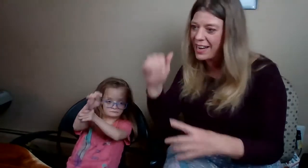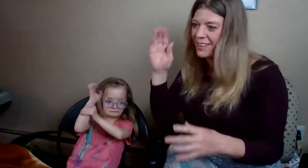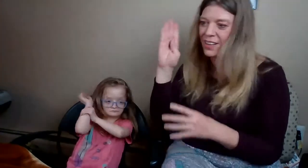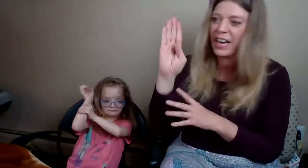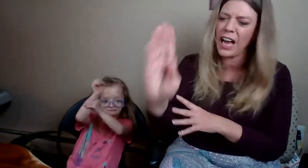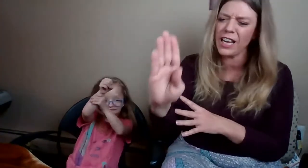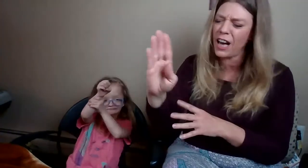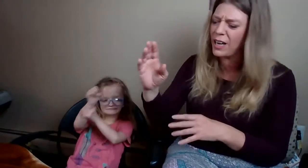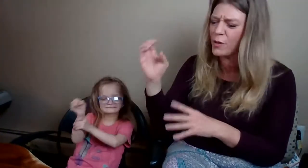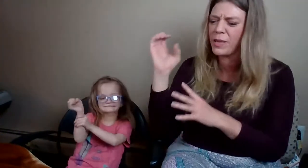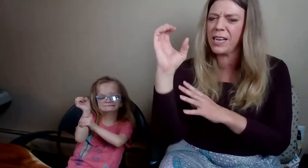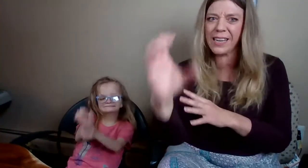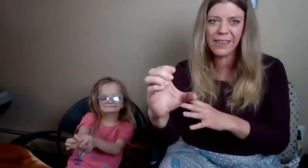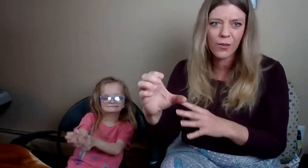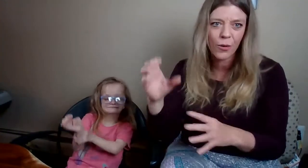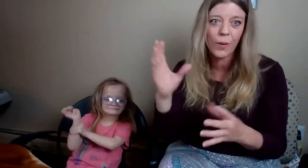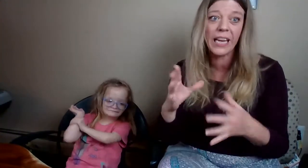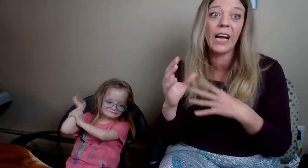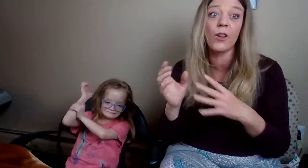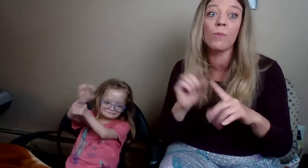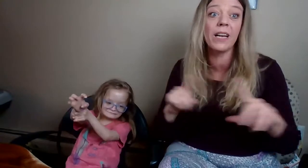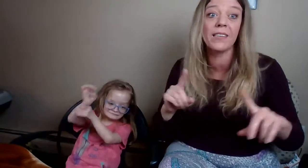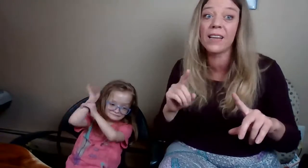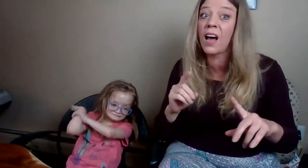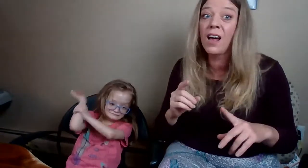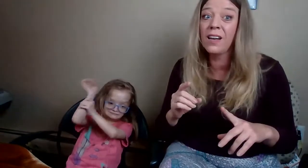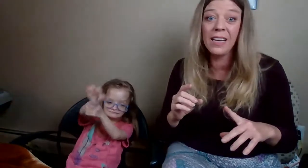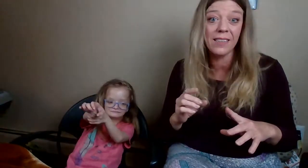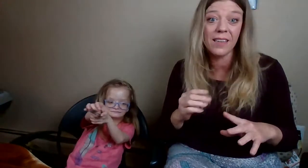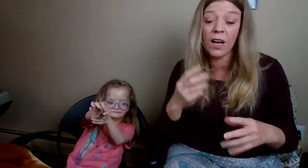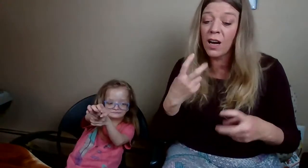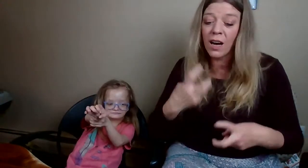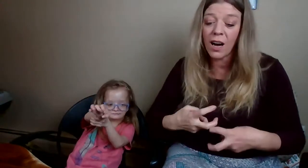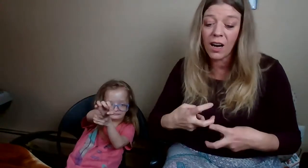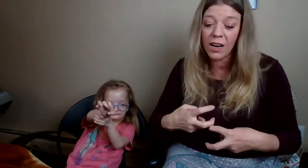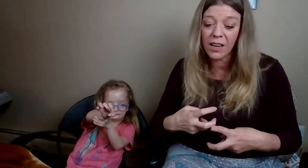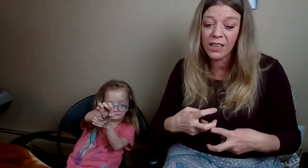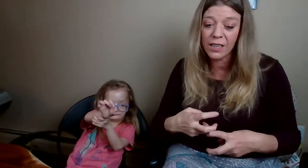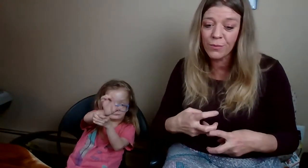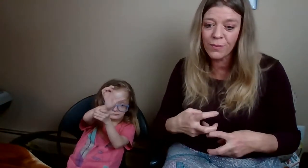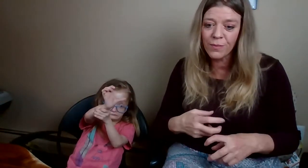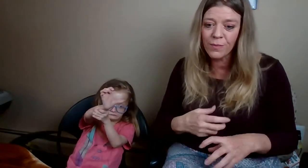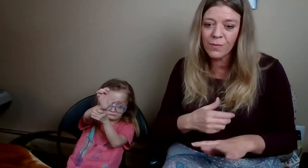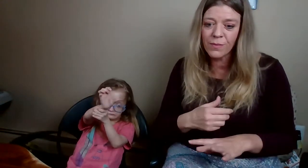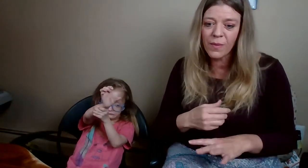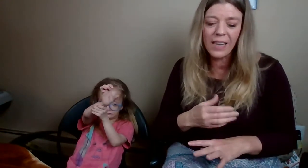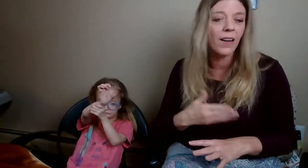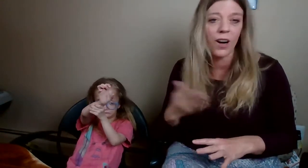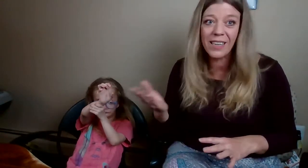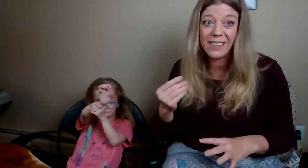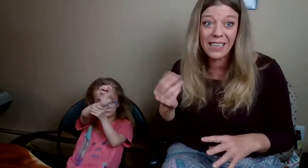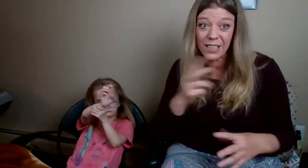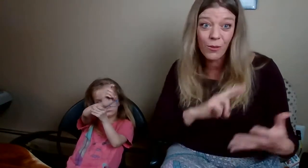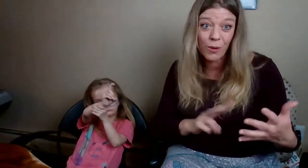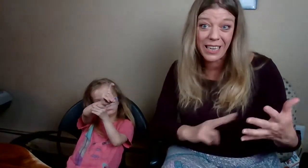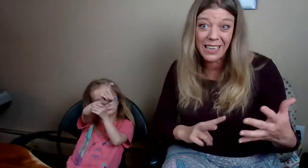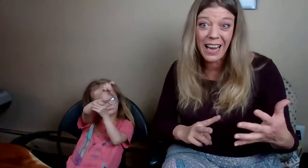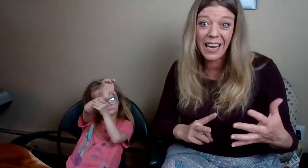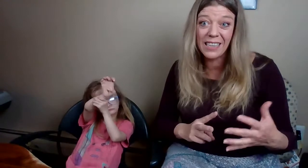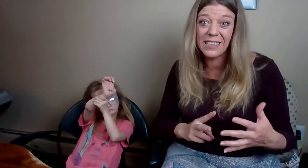and they're like, I got it, B, and they're throwing it out there, but it's a hard it's a hard thing to read, and